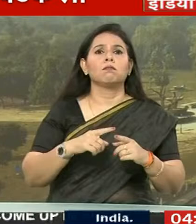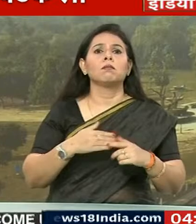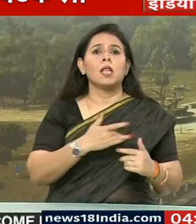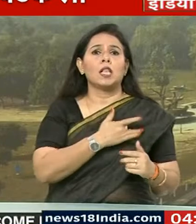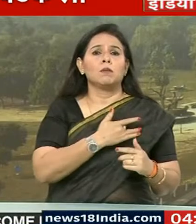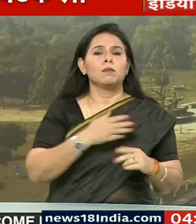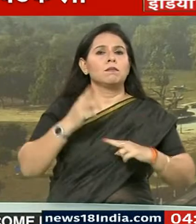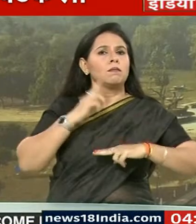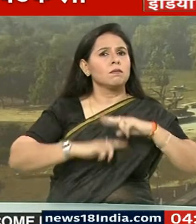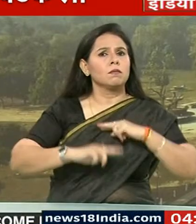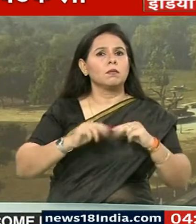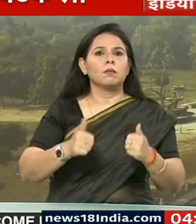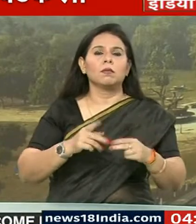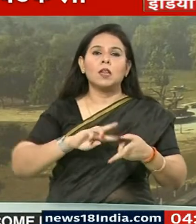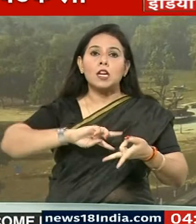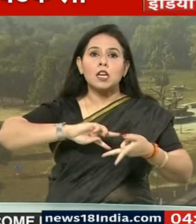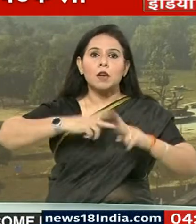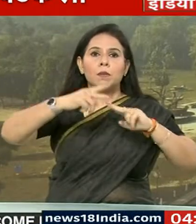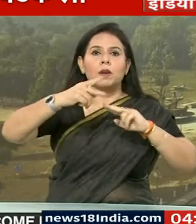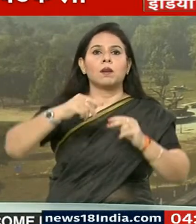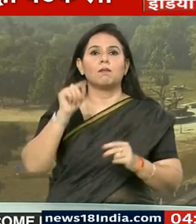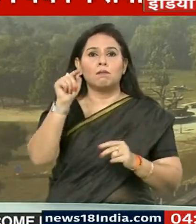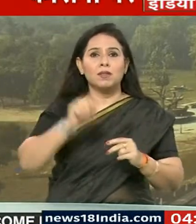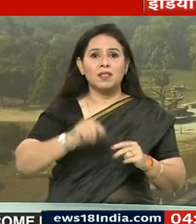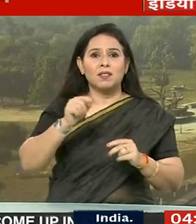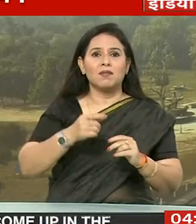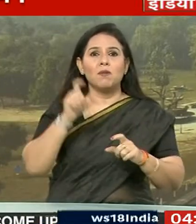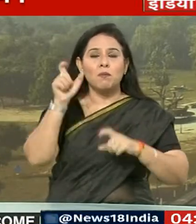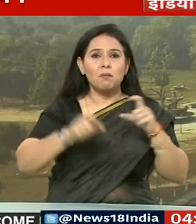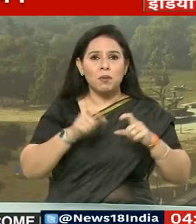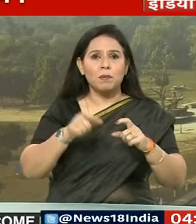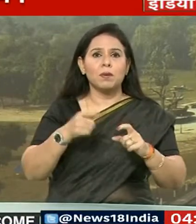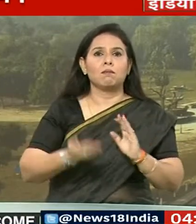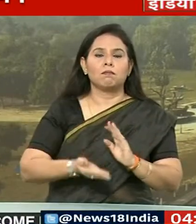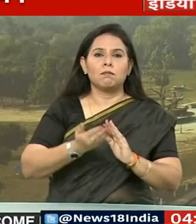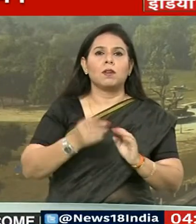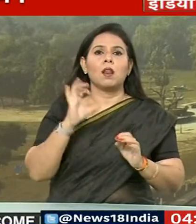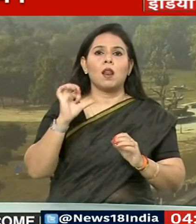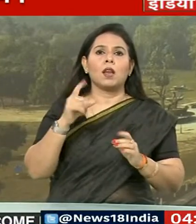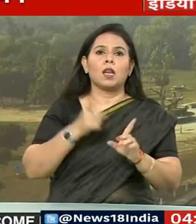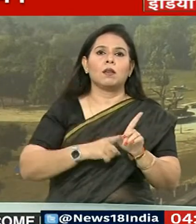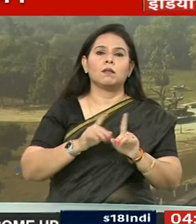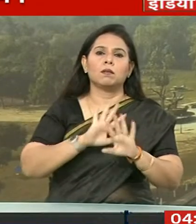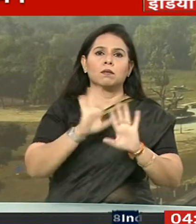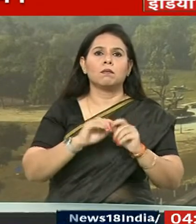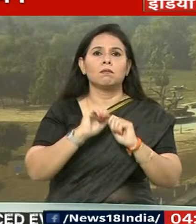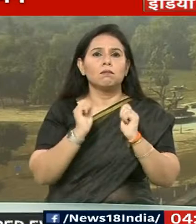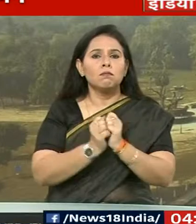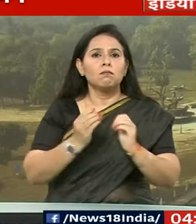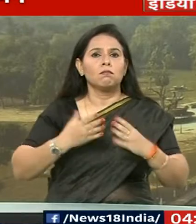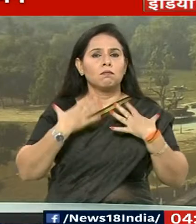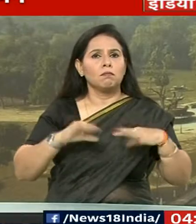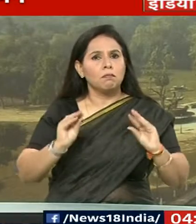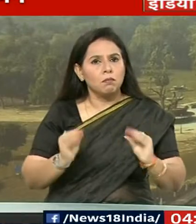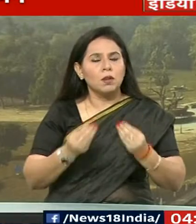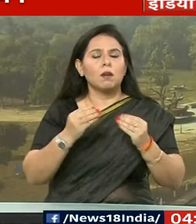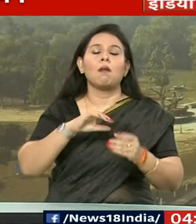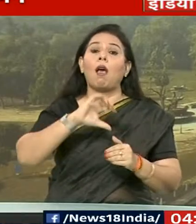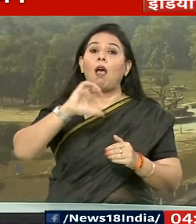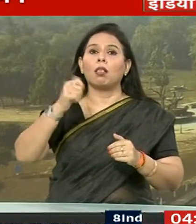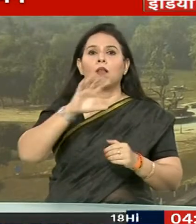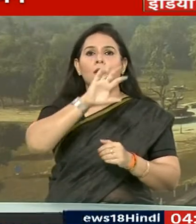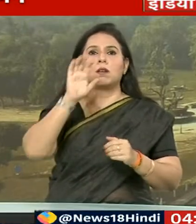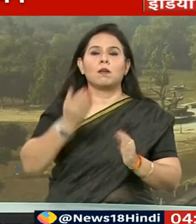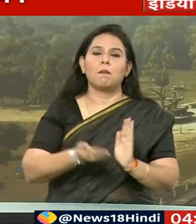expressed satisfaction that doubling rate of cases in the country is at around 9 days. our mortality and recovery rate is better than many